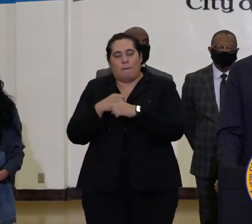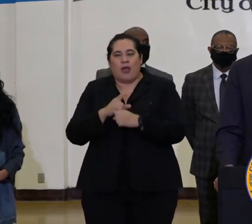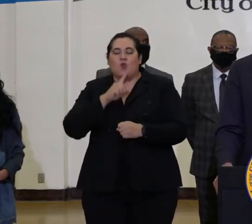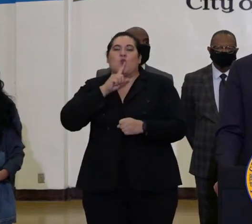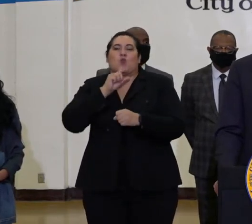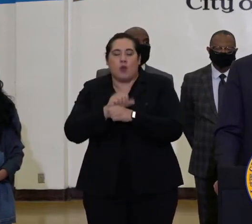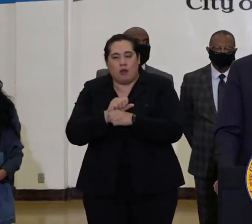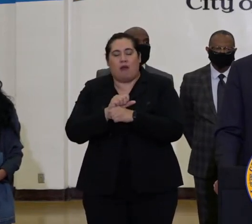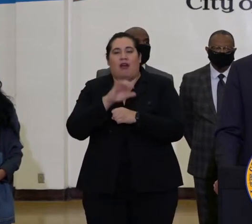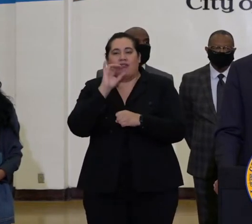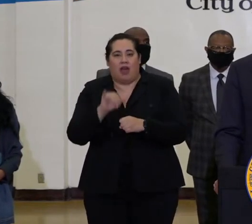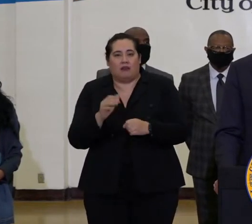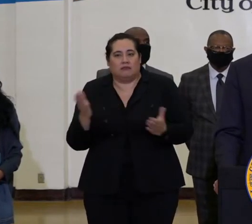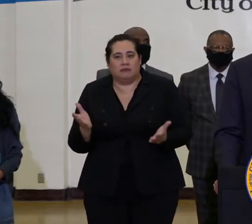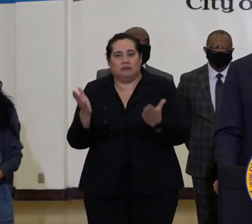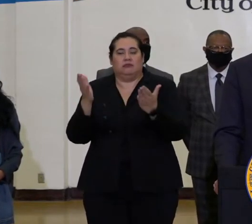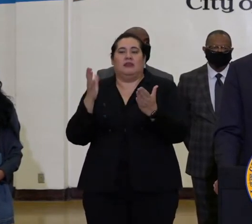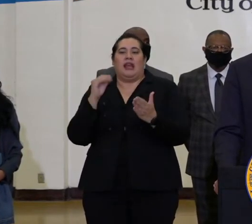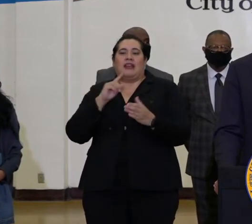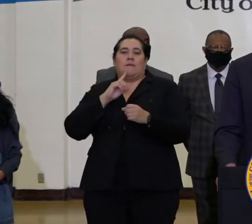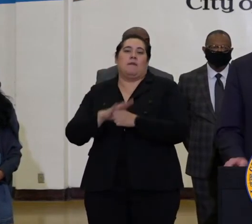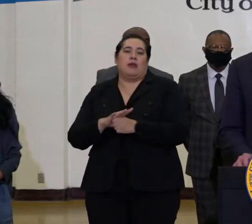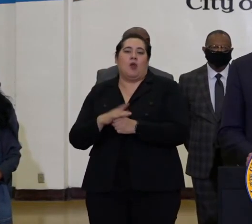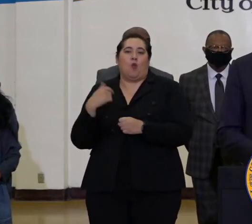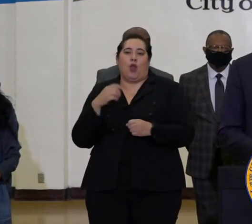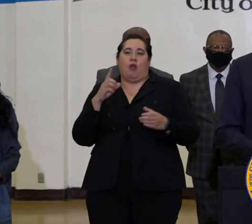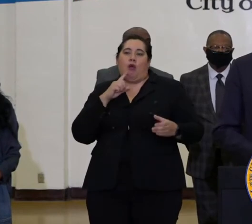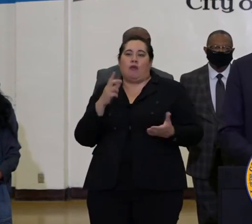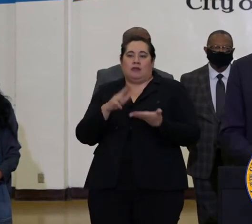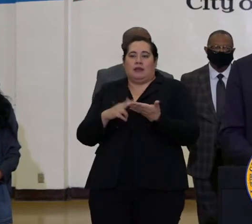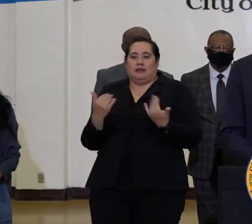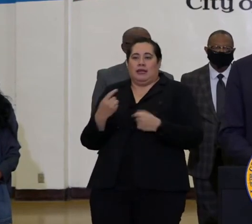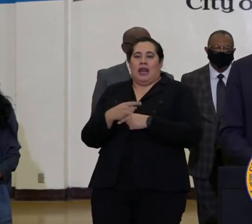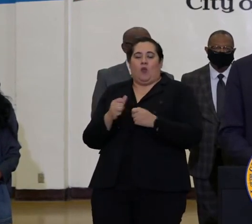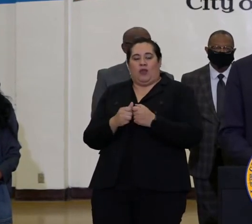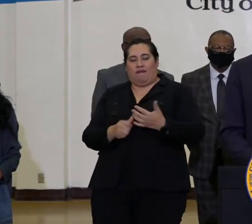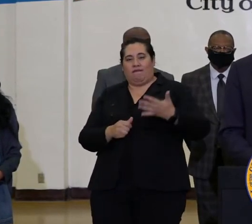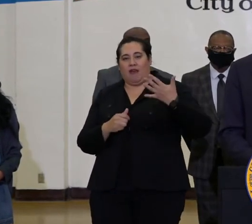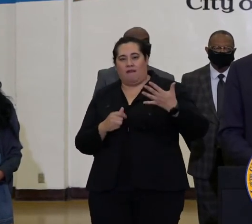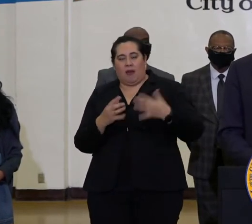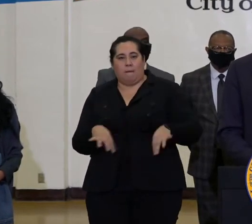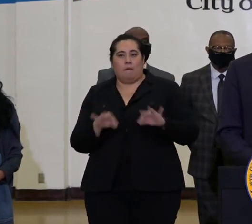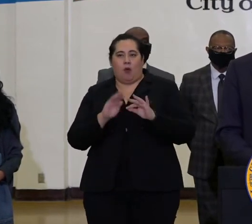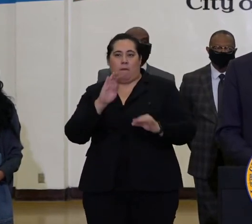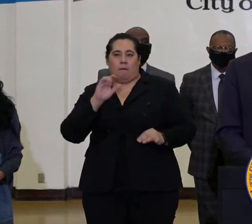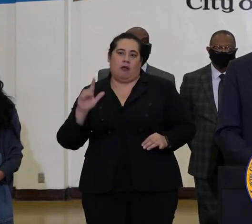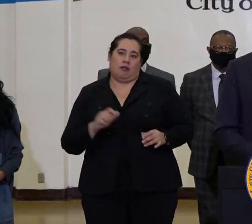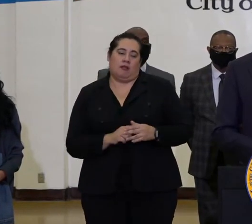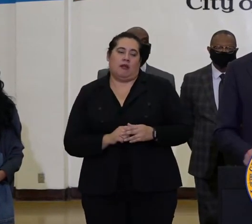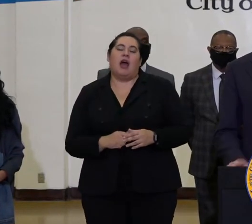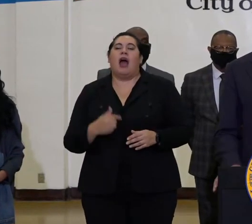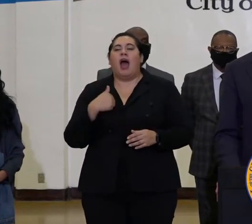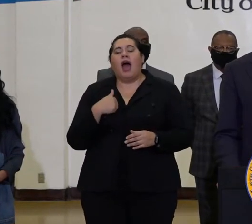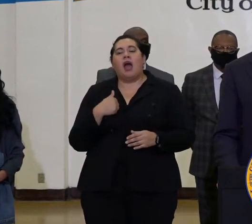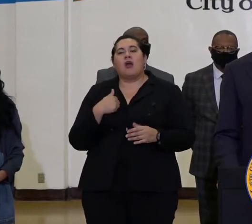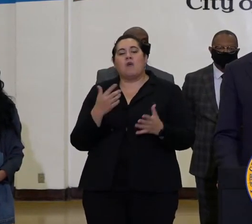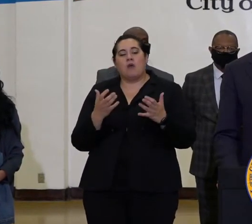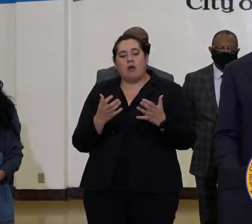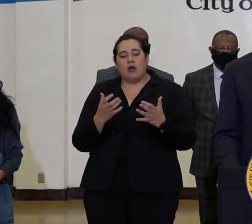real the promotion and the commitments that we are advancing here today with these 5 important bills. I want